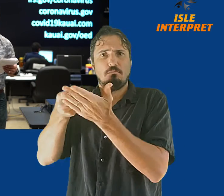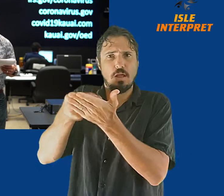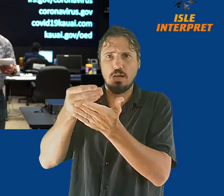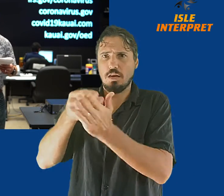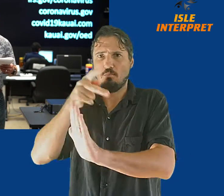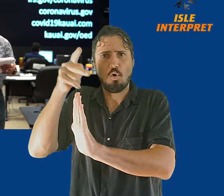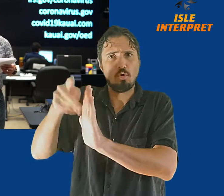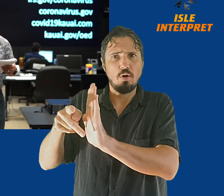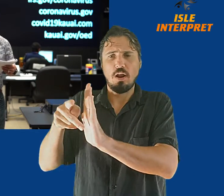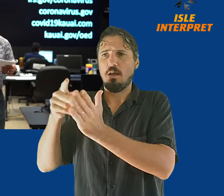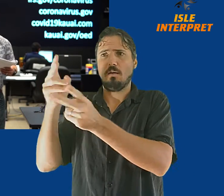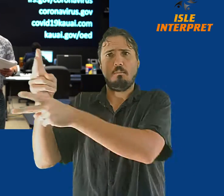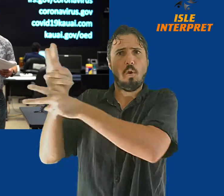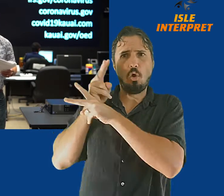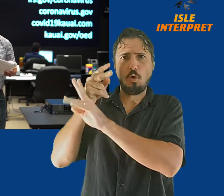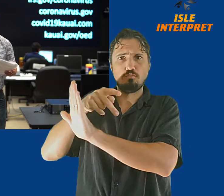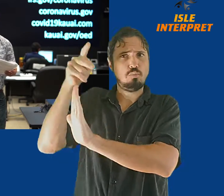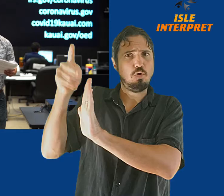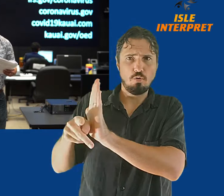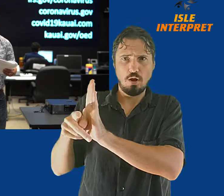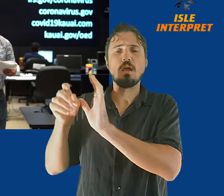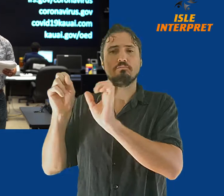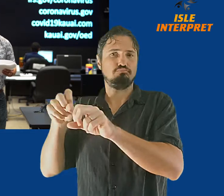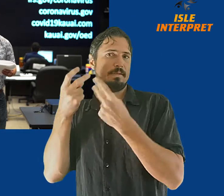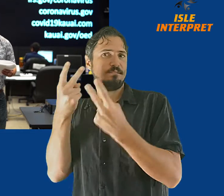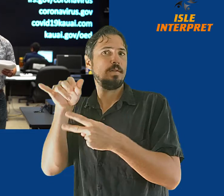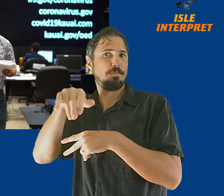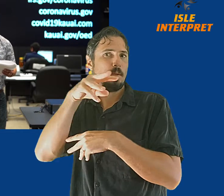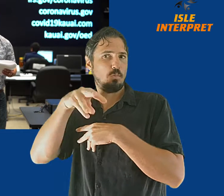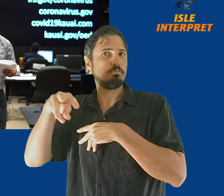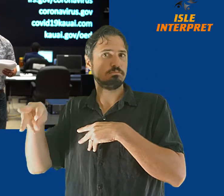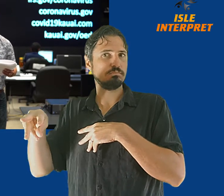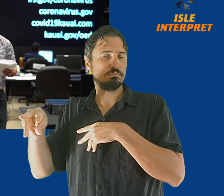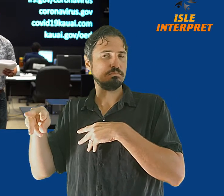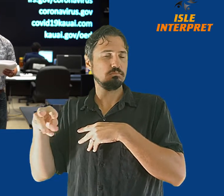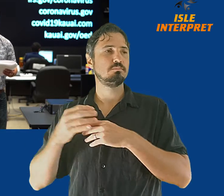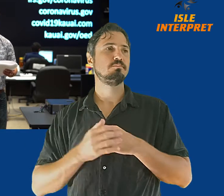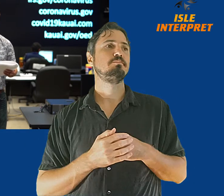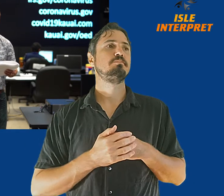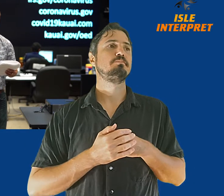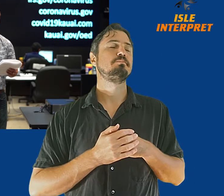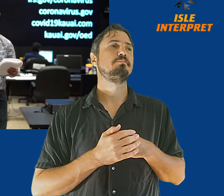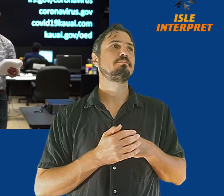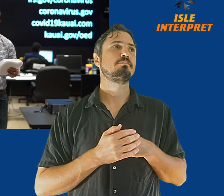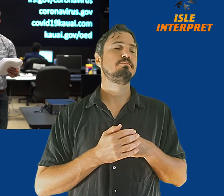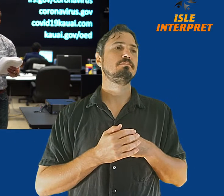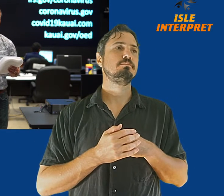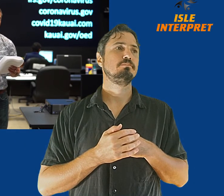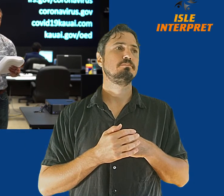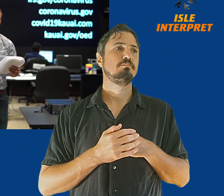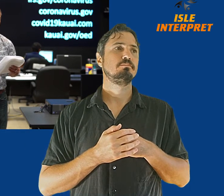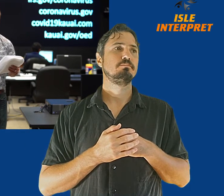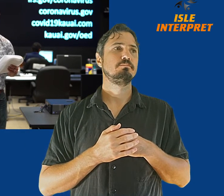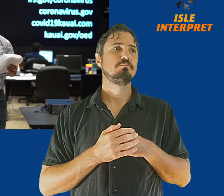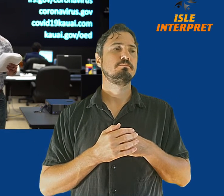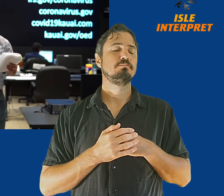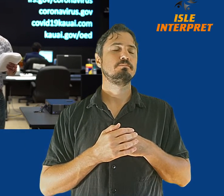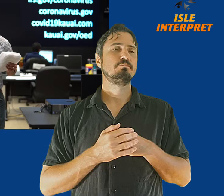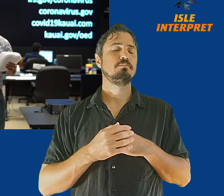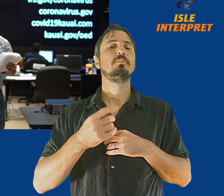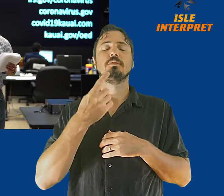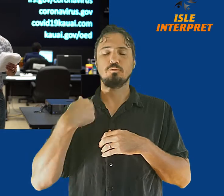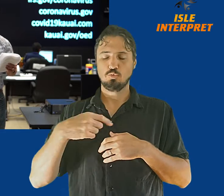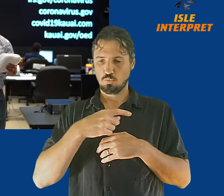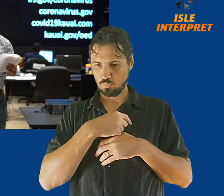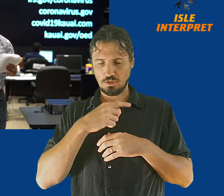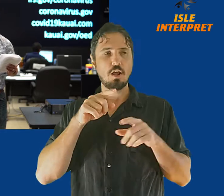covid19kauai.com. Also, recognizing the need for short-term economic strategies in response to the COVID-19 pandemic,